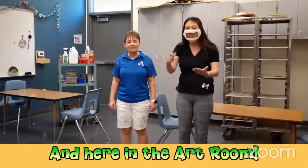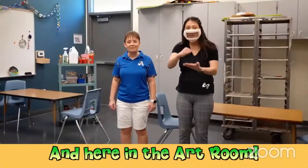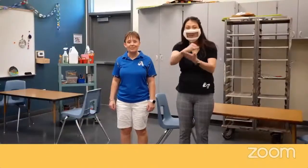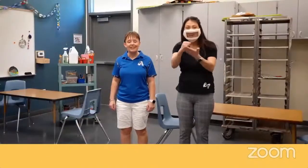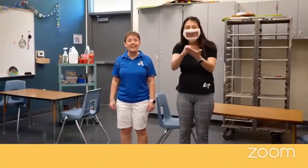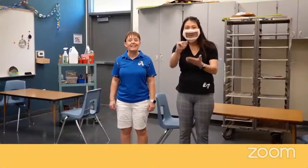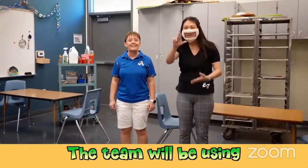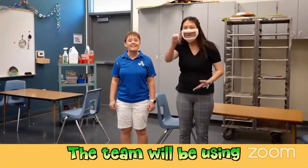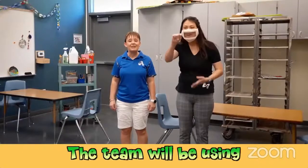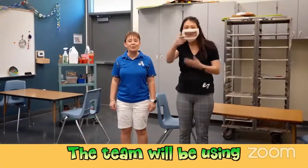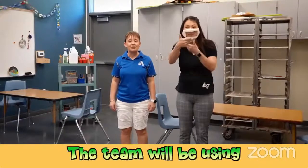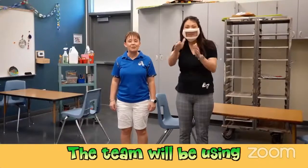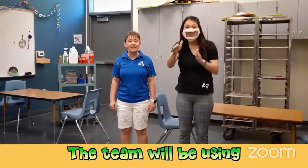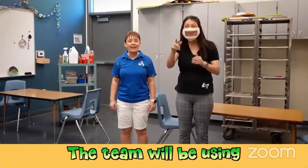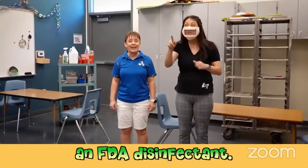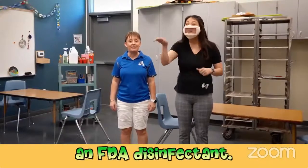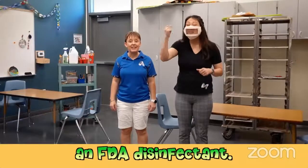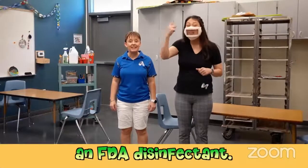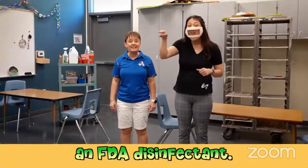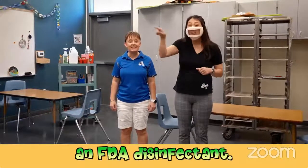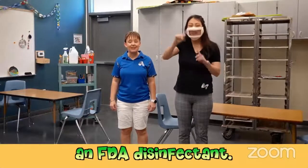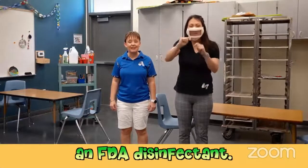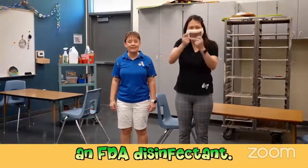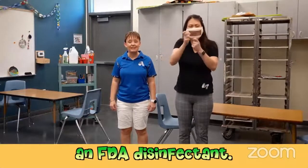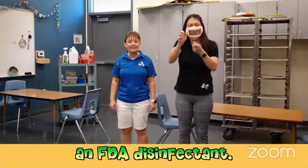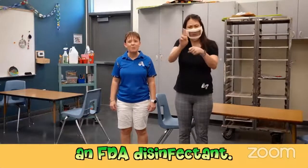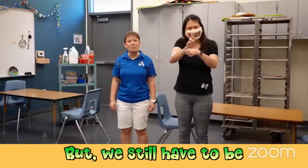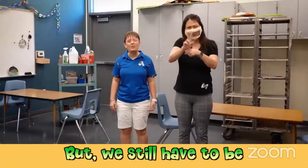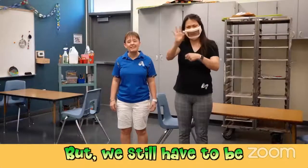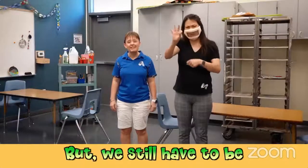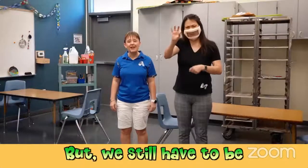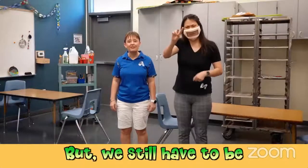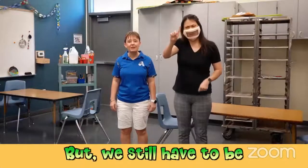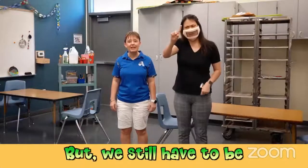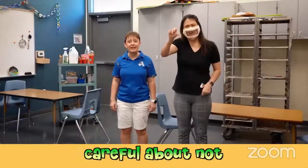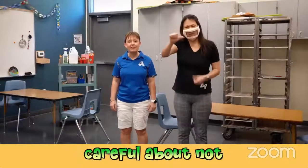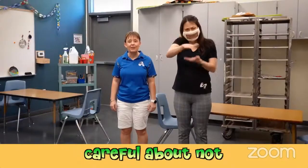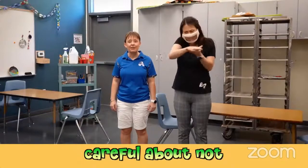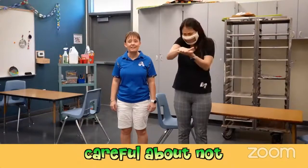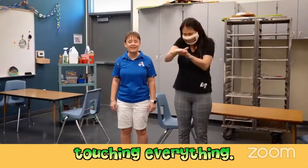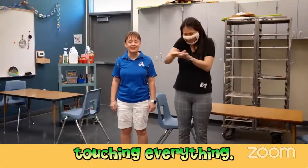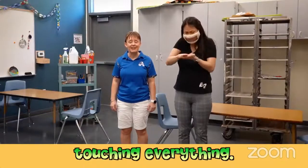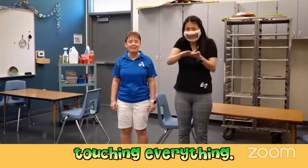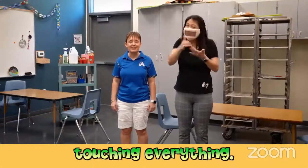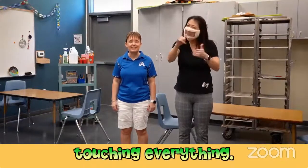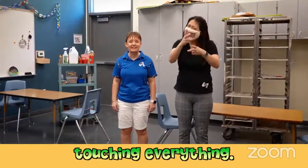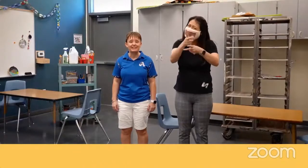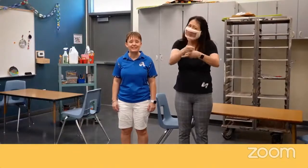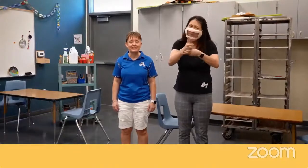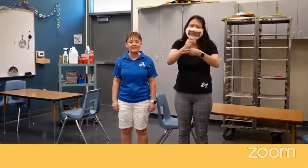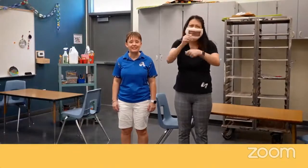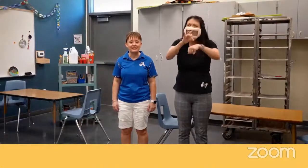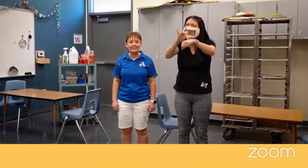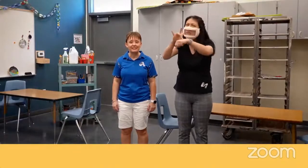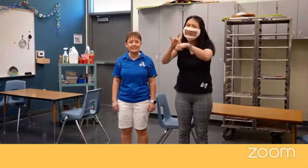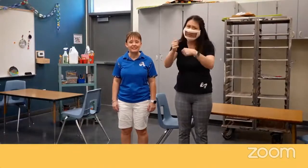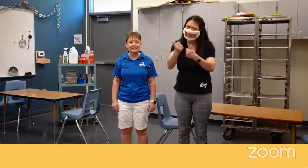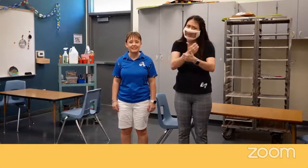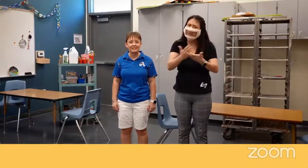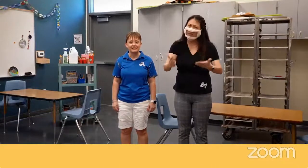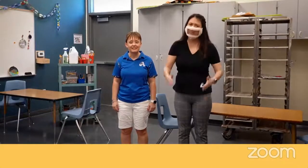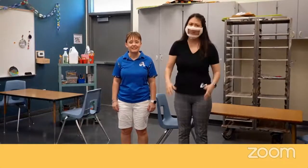art room, the team will be using an FDA disinfectant, but we still have to be careful about not touching everything.